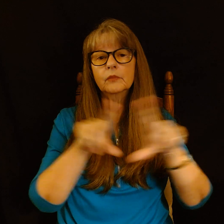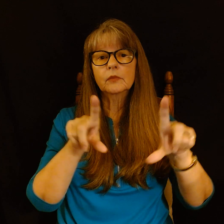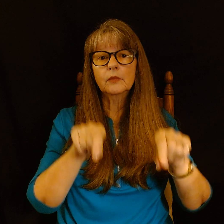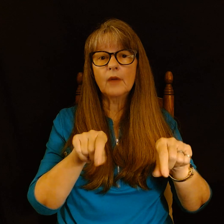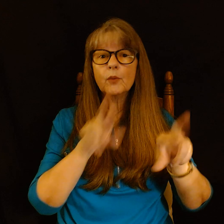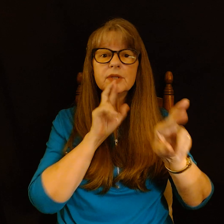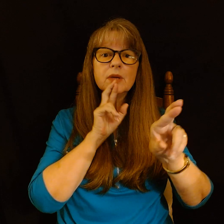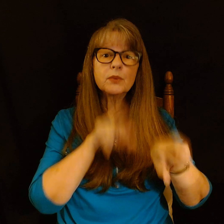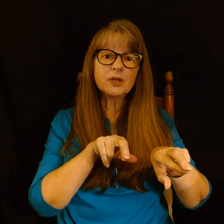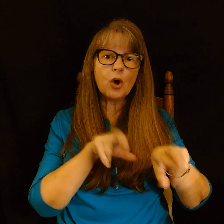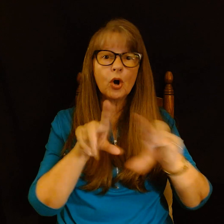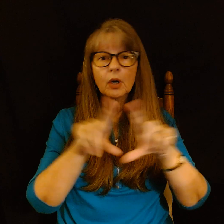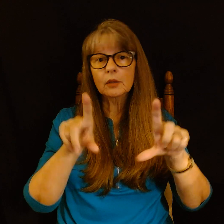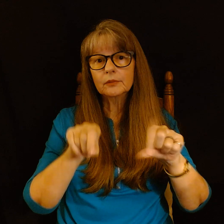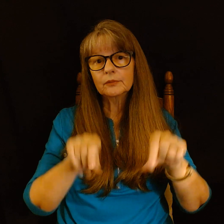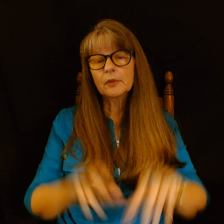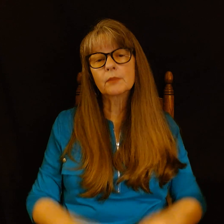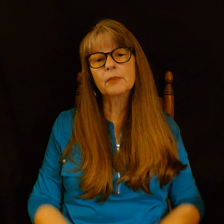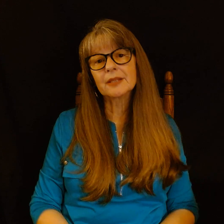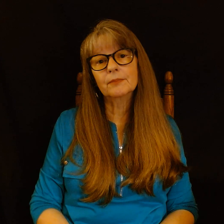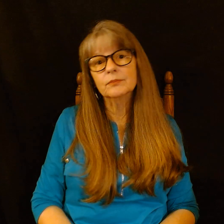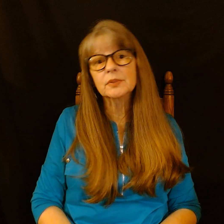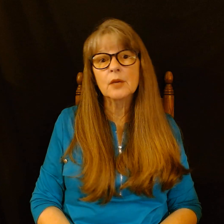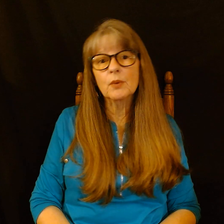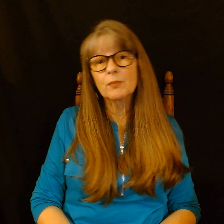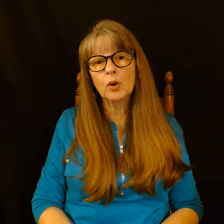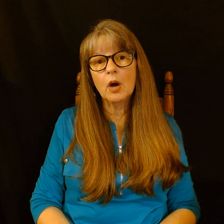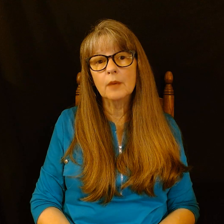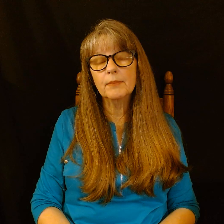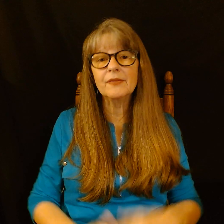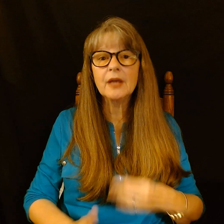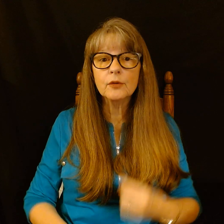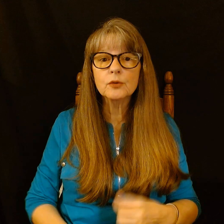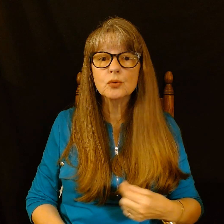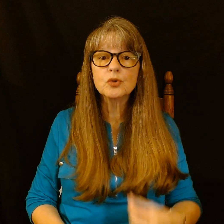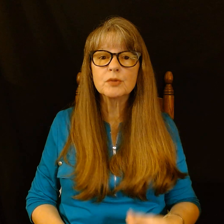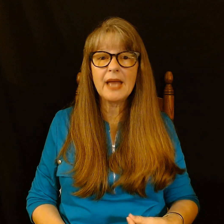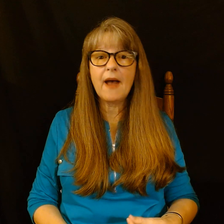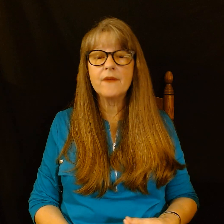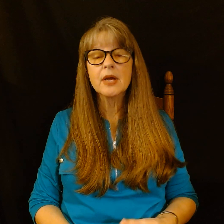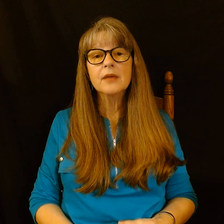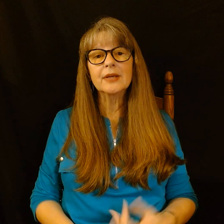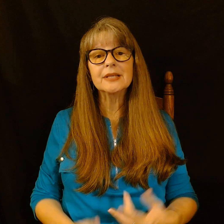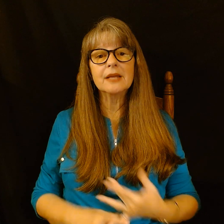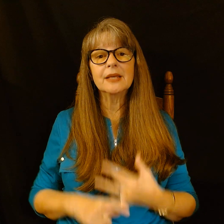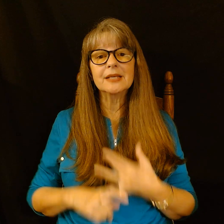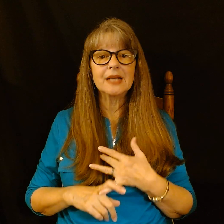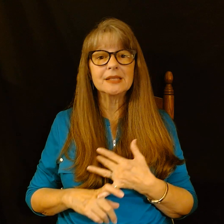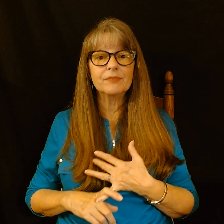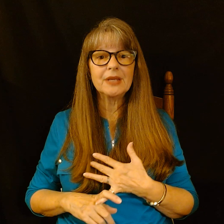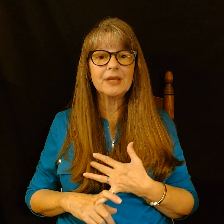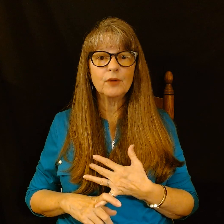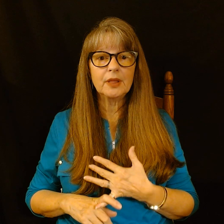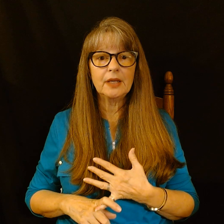I've always done with an R because I'm saying report card, but I think other schools may have, they say they sign something differently for